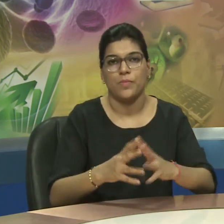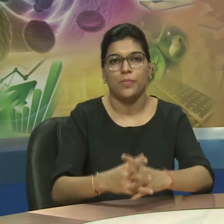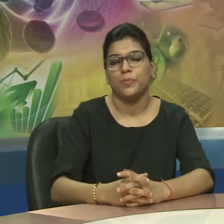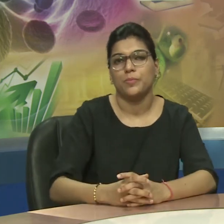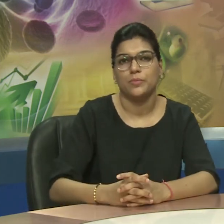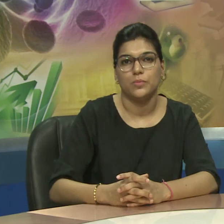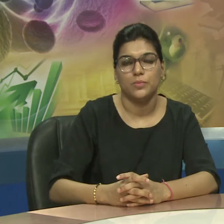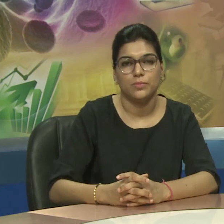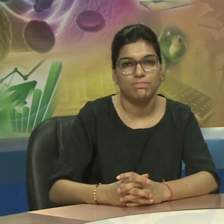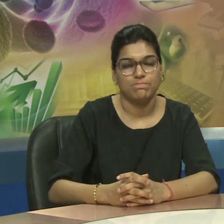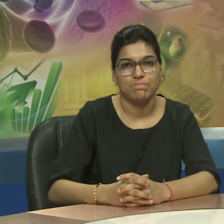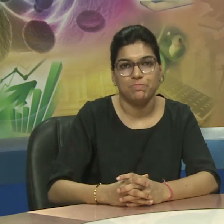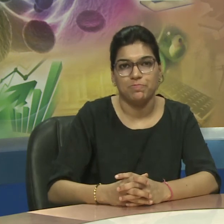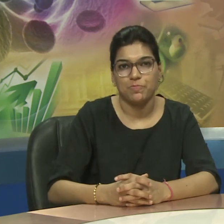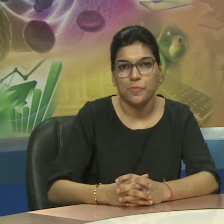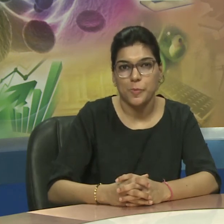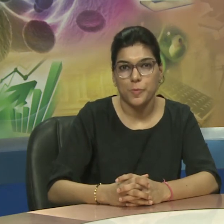financially from its damage or destruction.